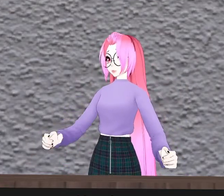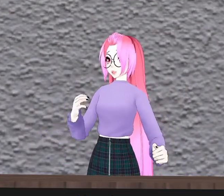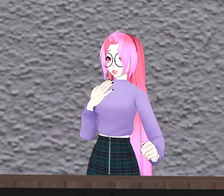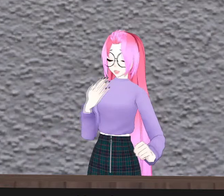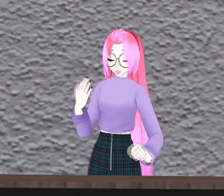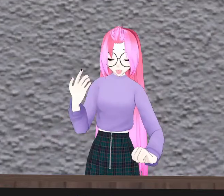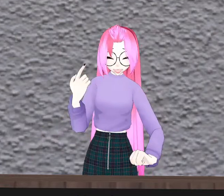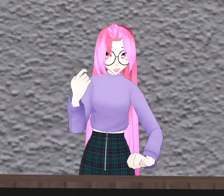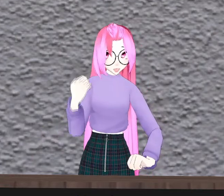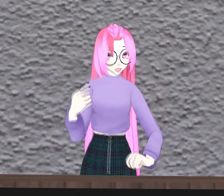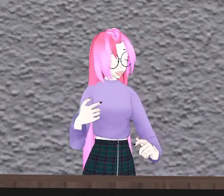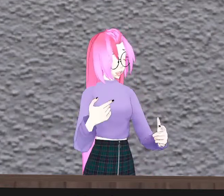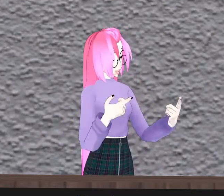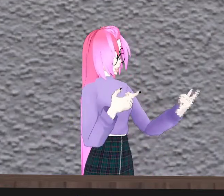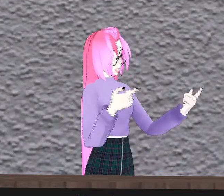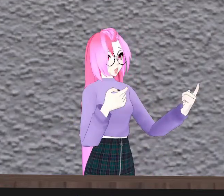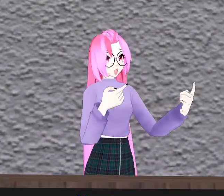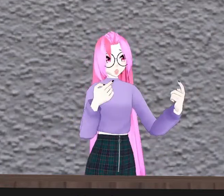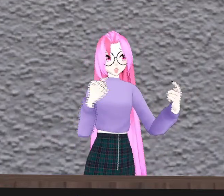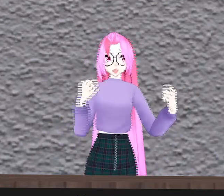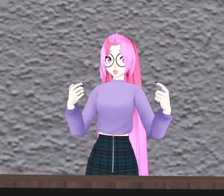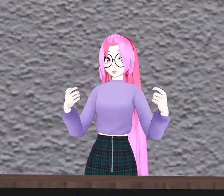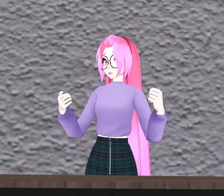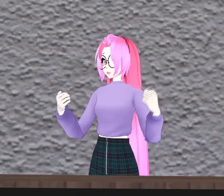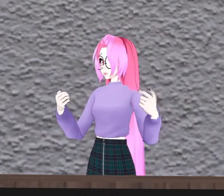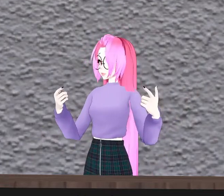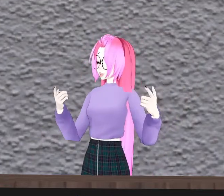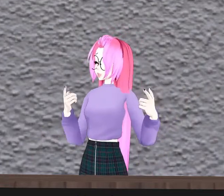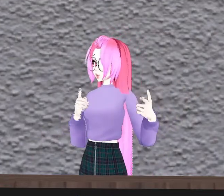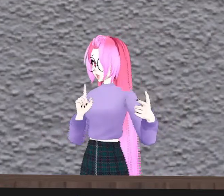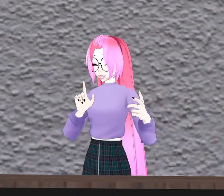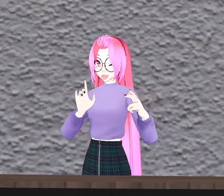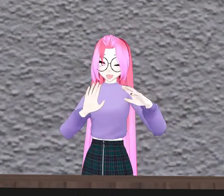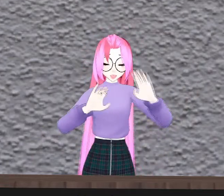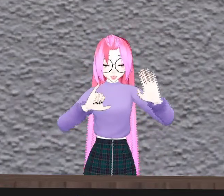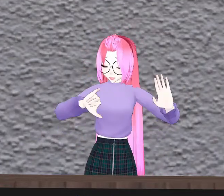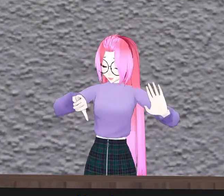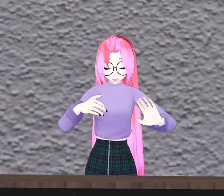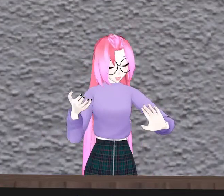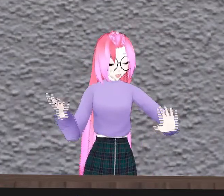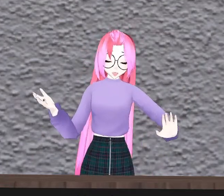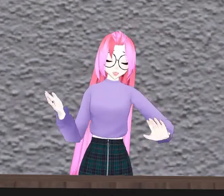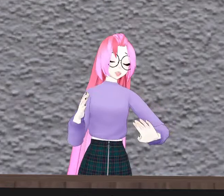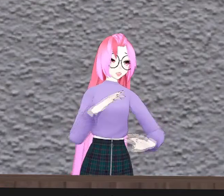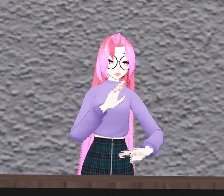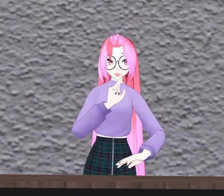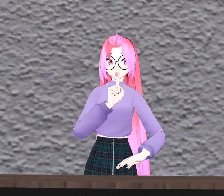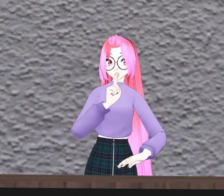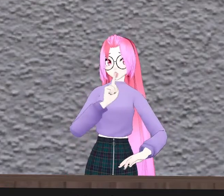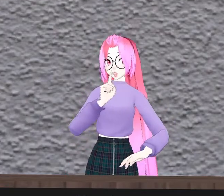Thank you for the question. Does anyone else have any questions at all? Like I said, it could be about anything. Doesn't have to be about name